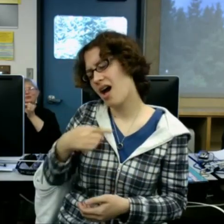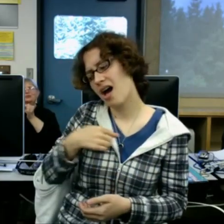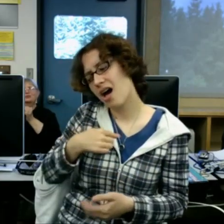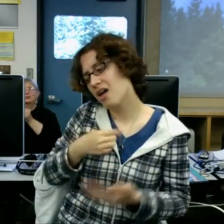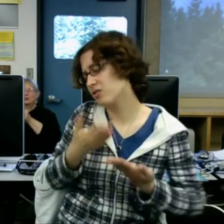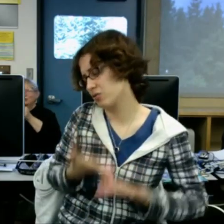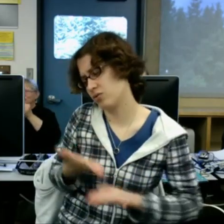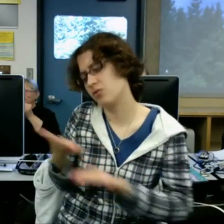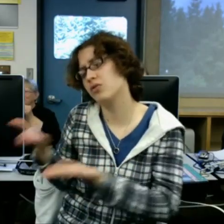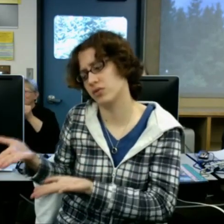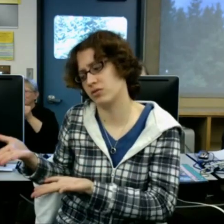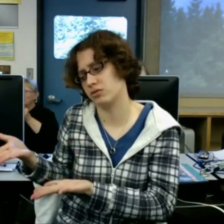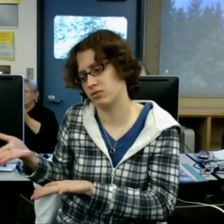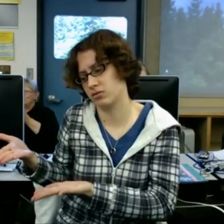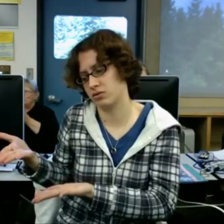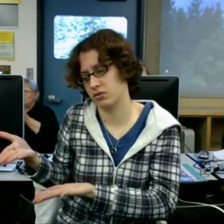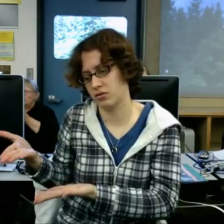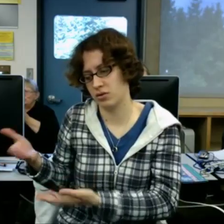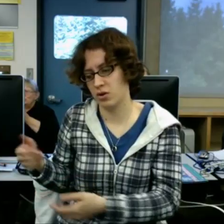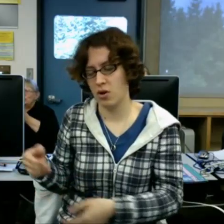I will serve you.